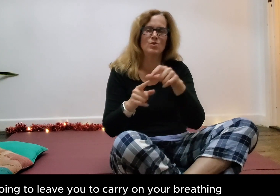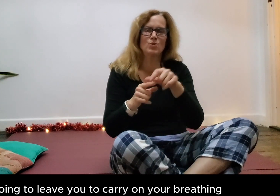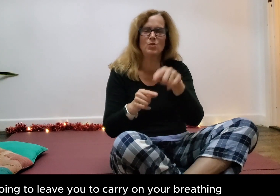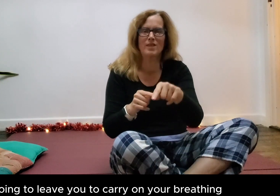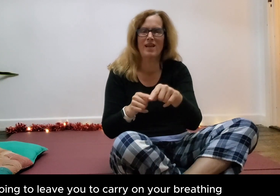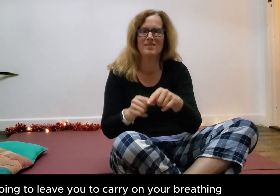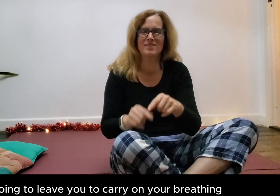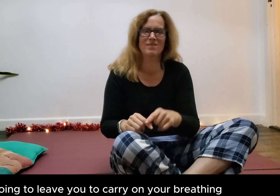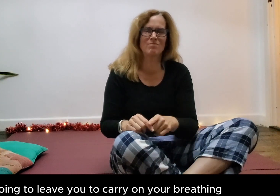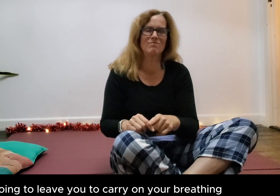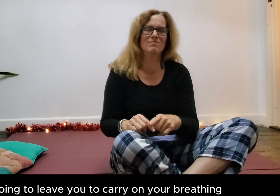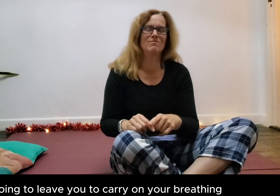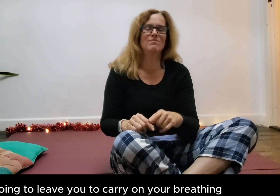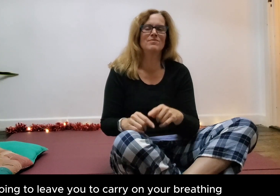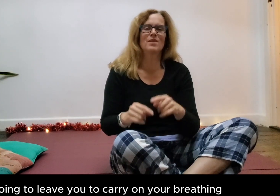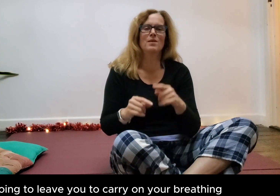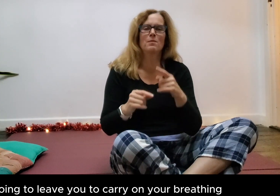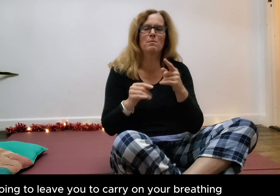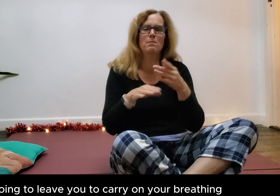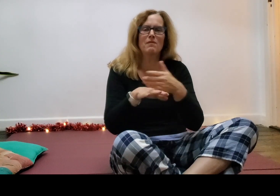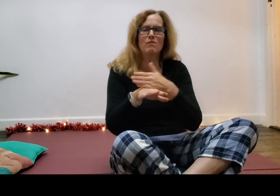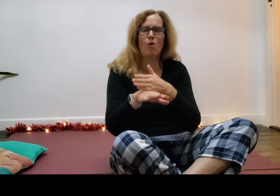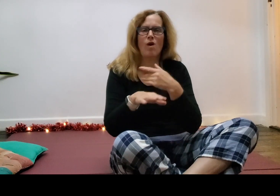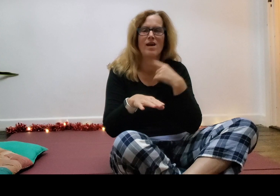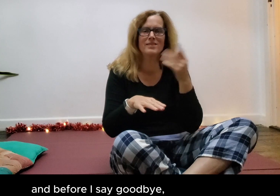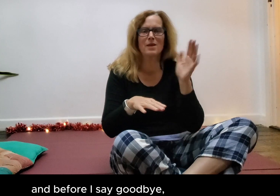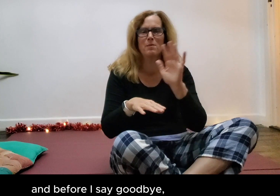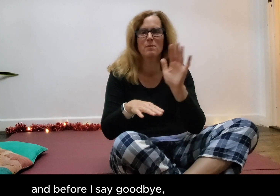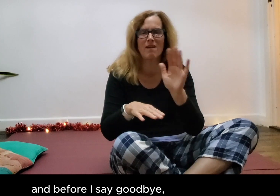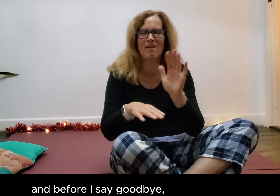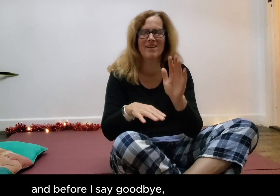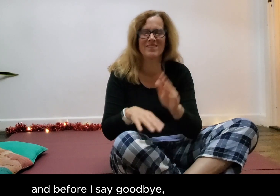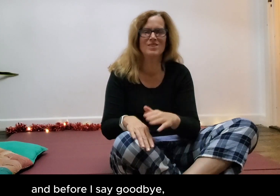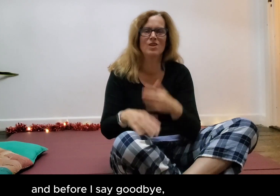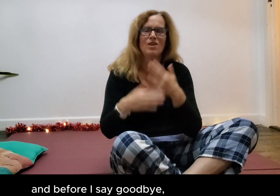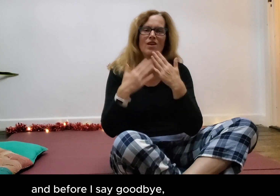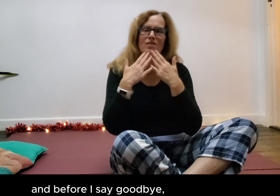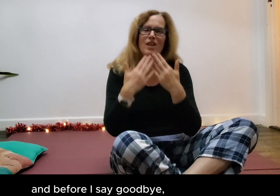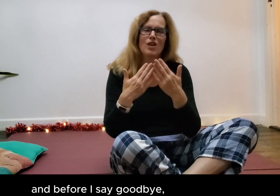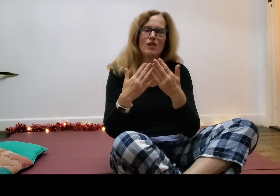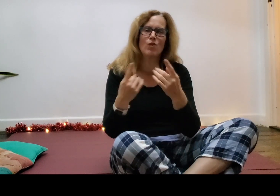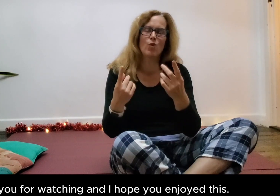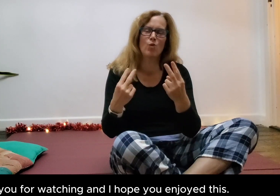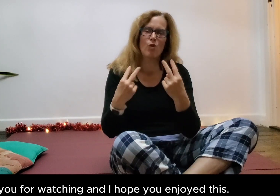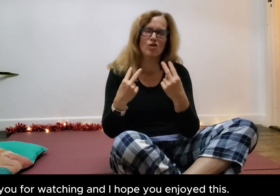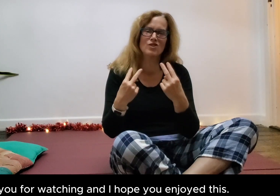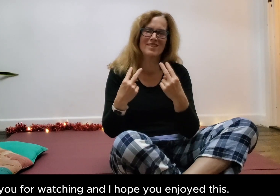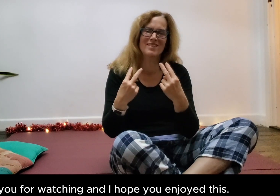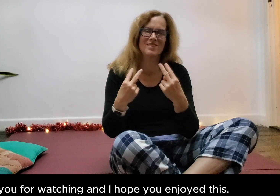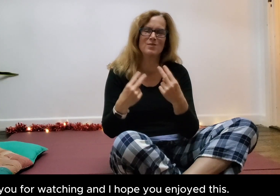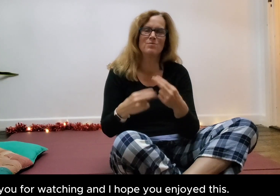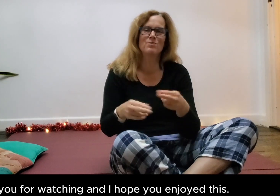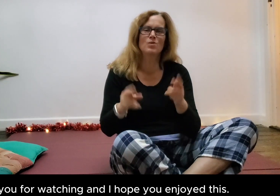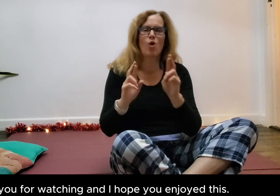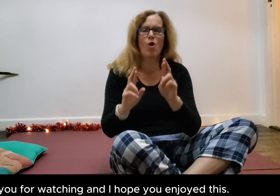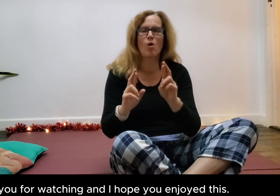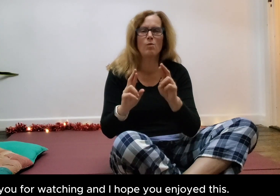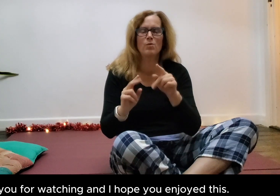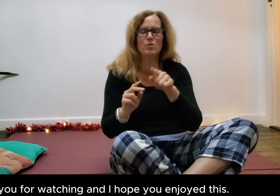I'm going to leave you to carry on your breathing. And before I say goodbye, thank you for watching, and